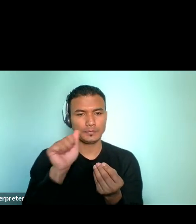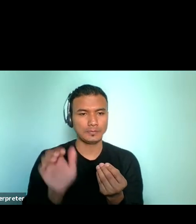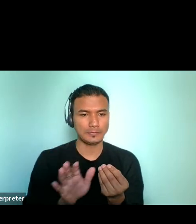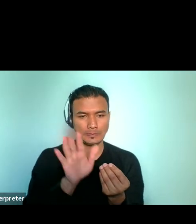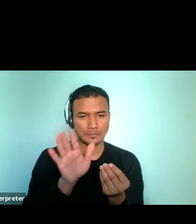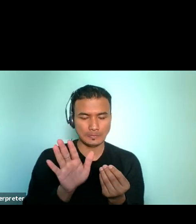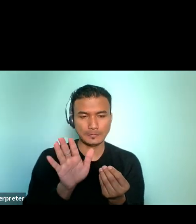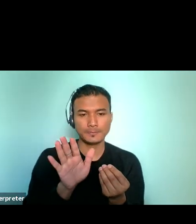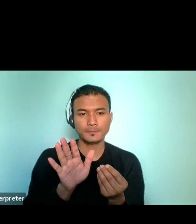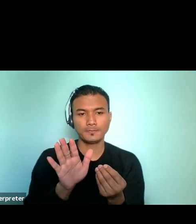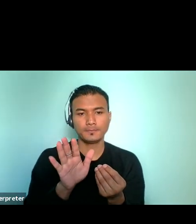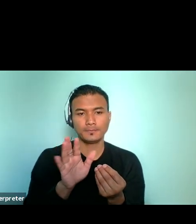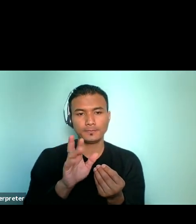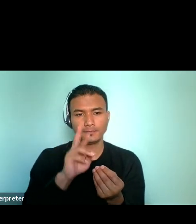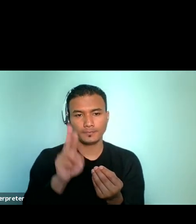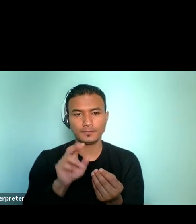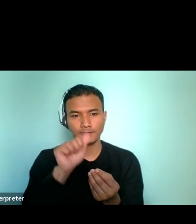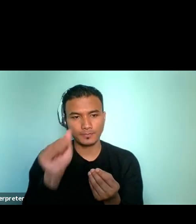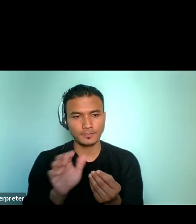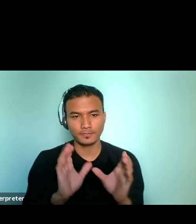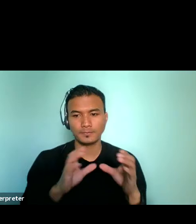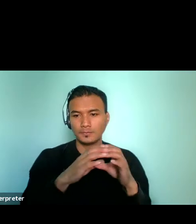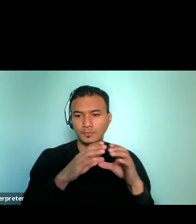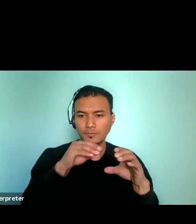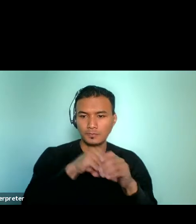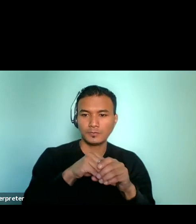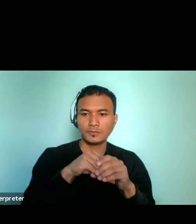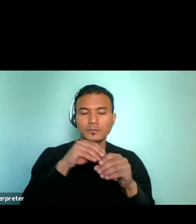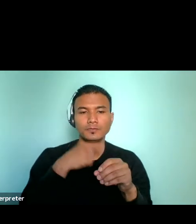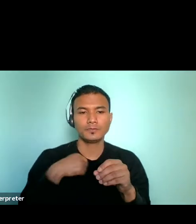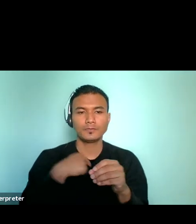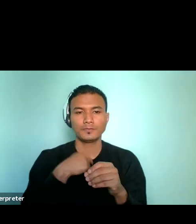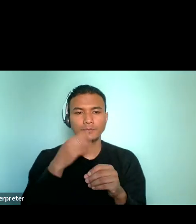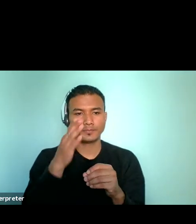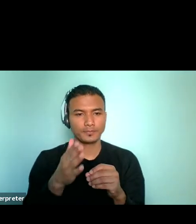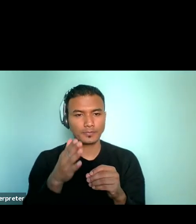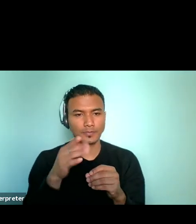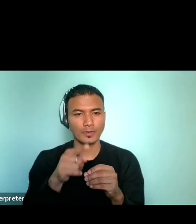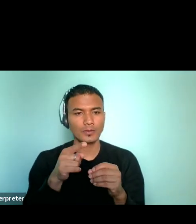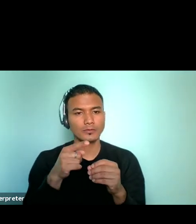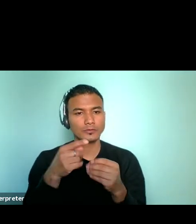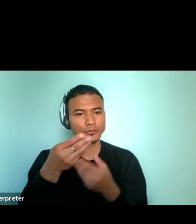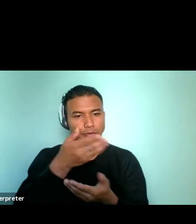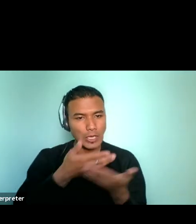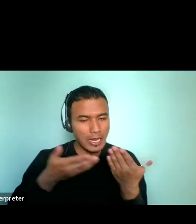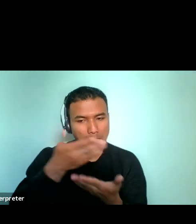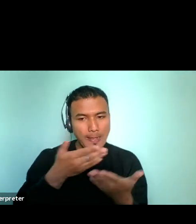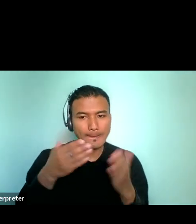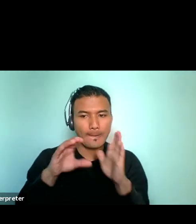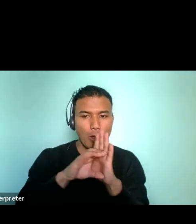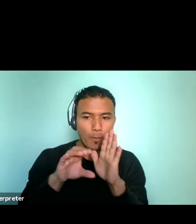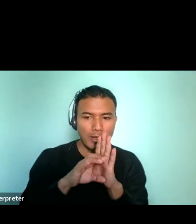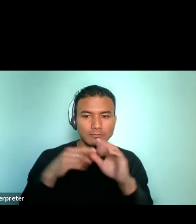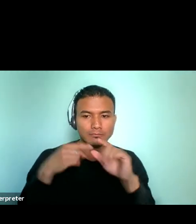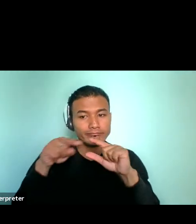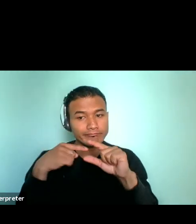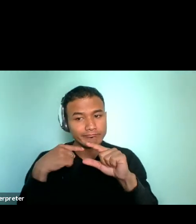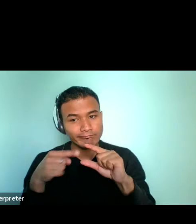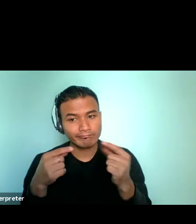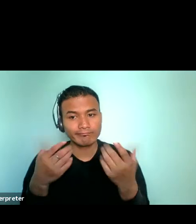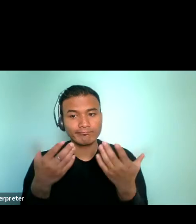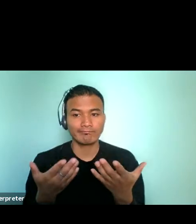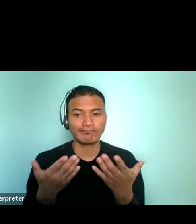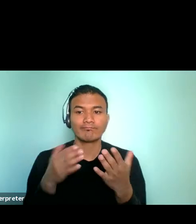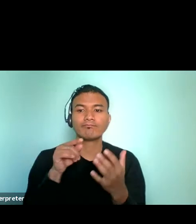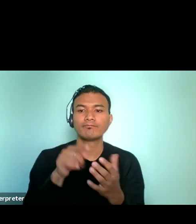or Asia Land Forum that we conduct in the last 2 days. So please share your any comments in the chat. Feel free to introduce yourself